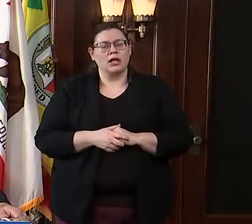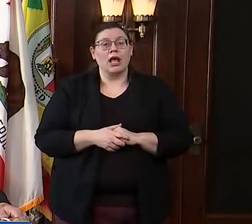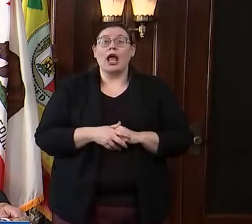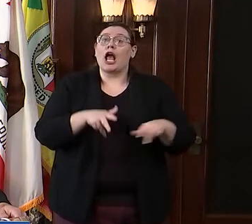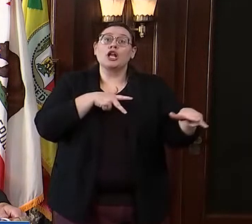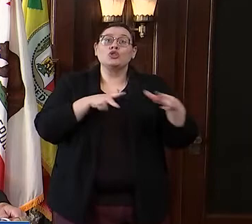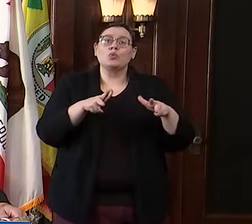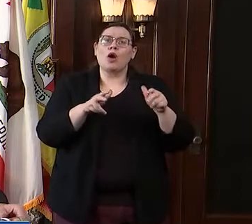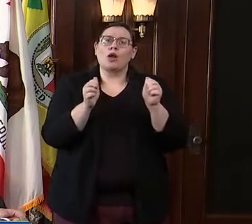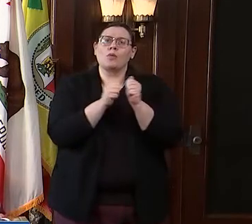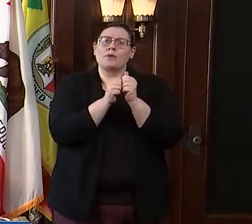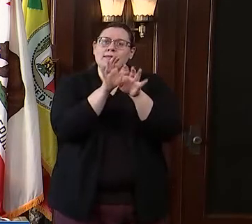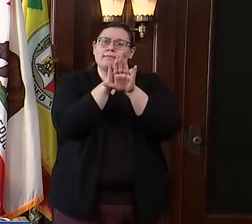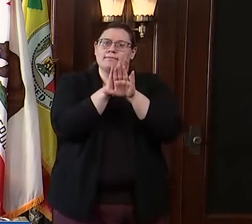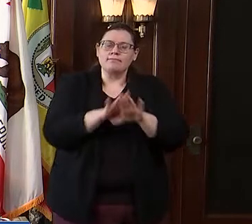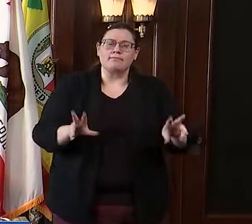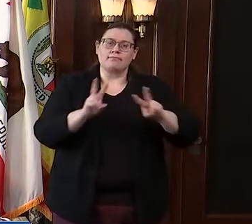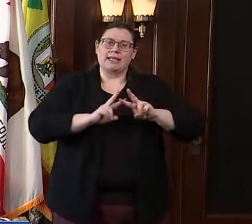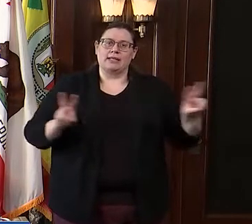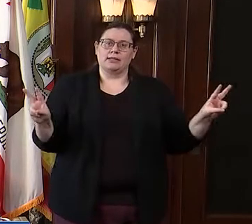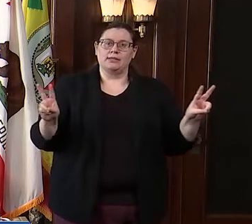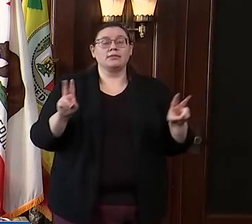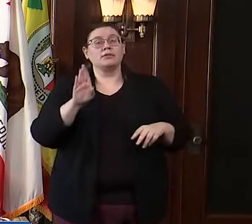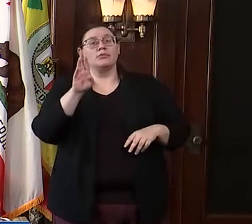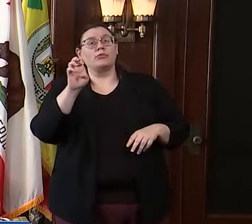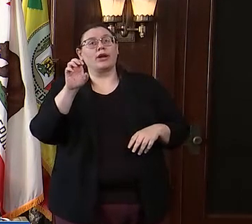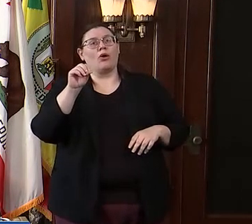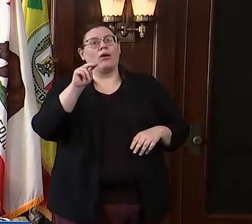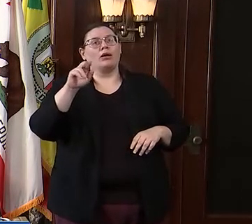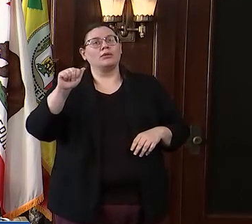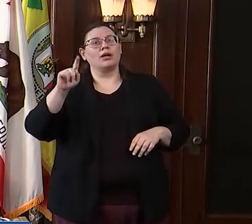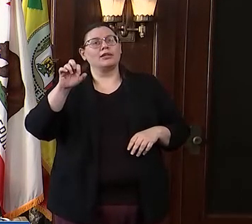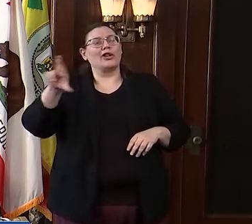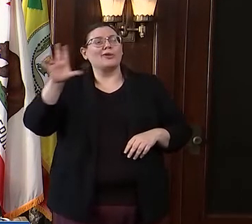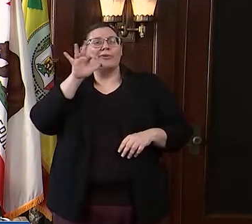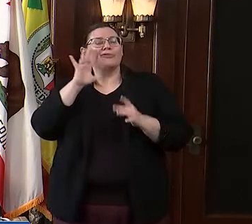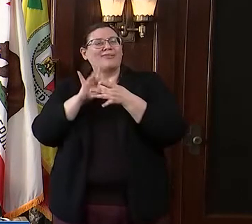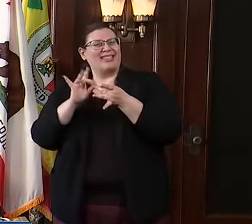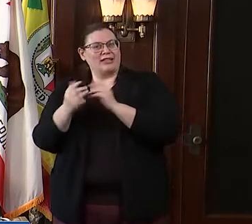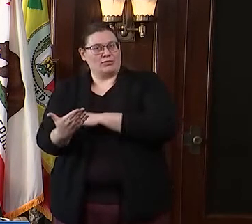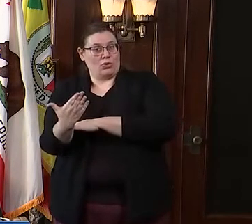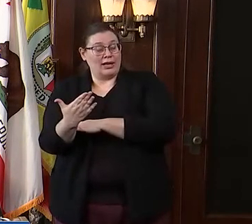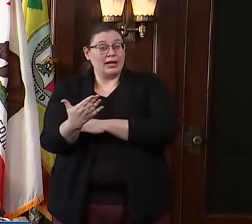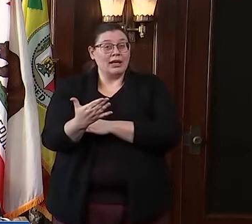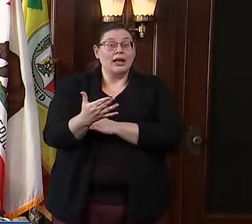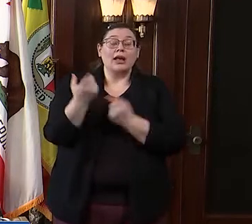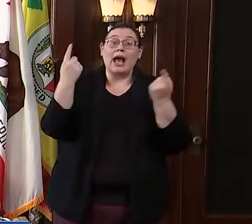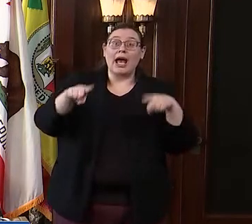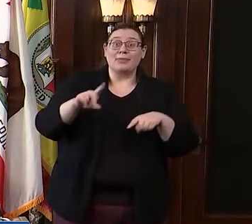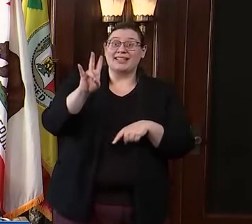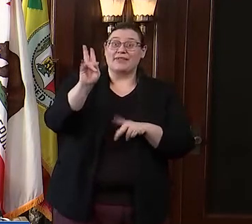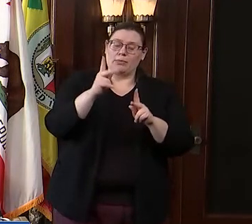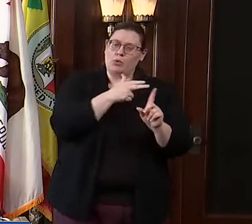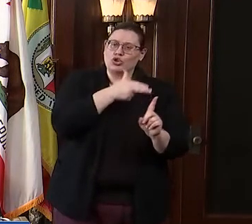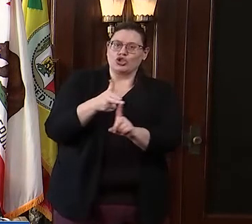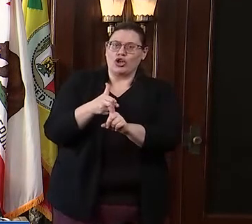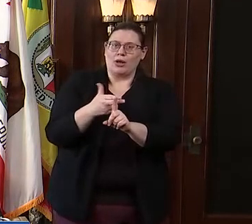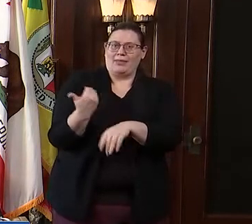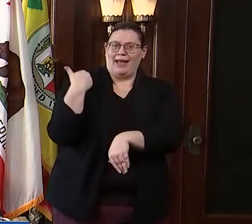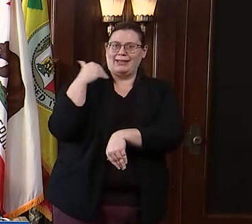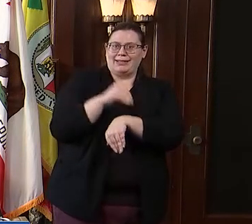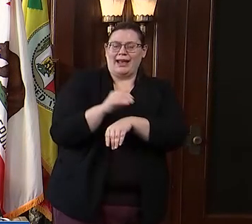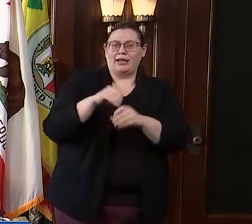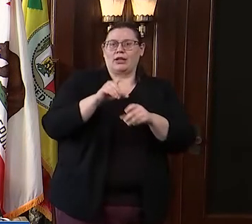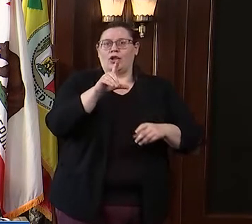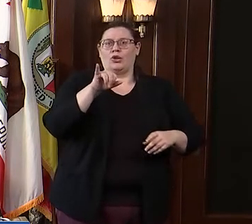peace. It's what Breonna Taylor's mom said this morning after 7 people were shot last night in the unrest in